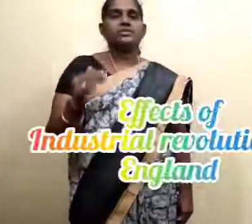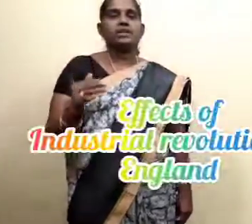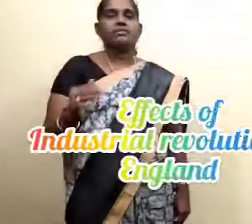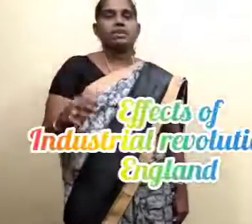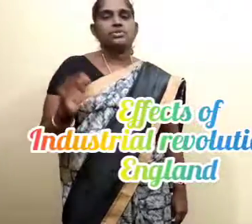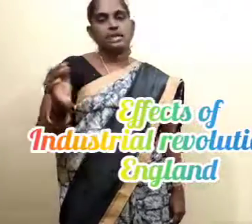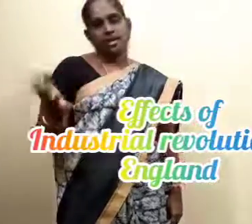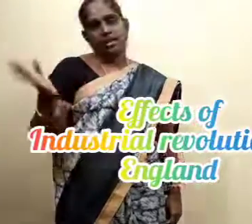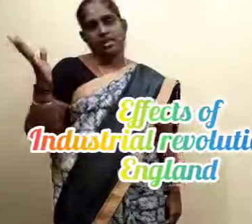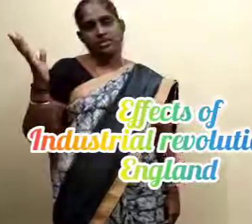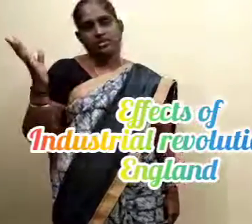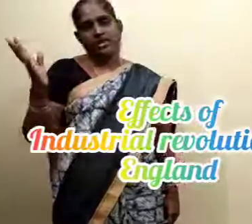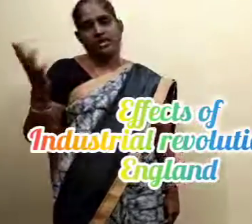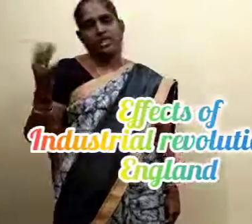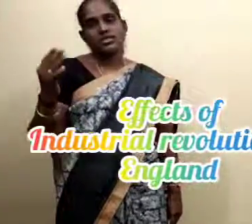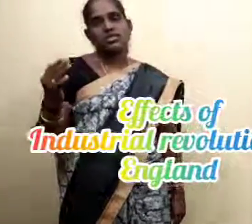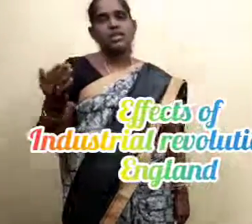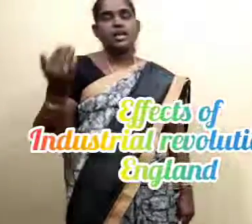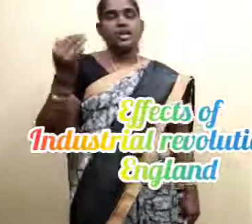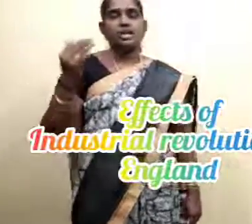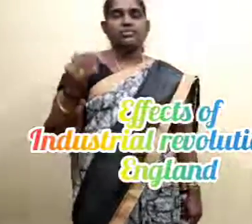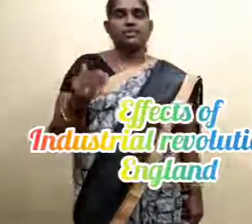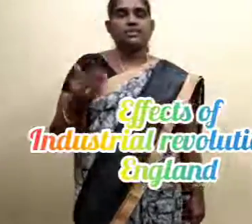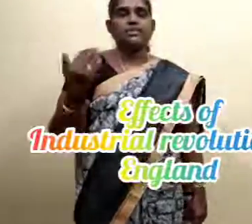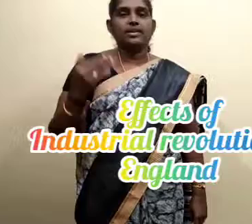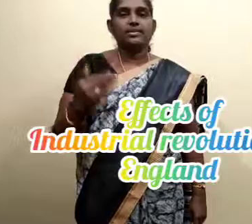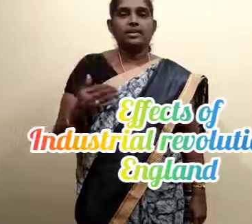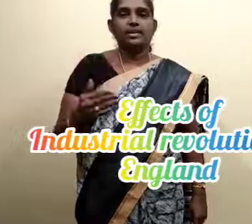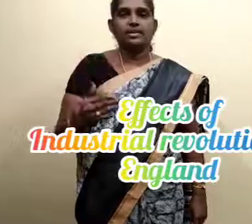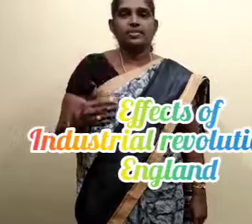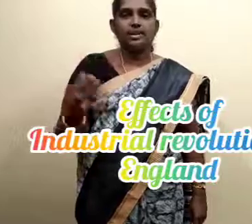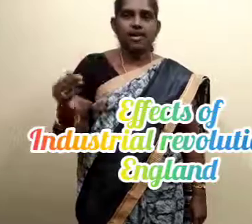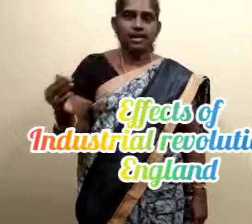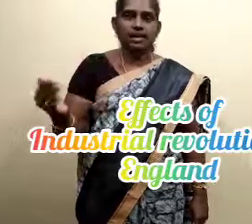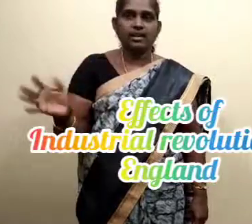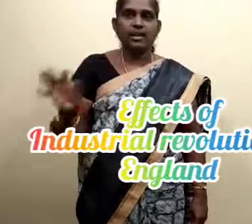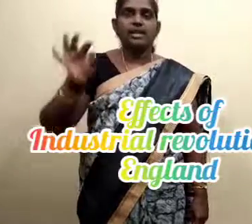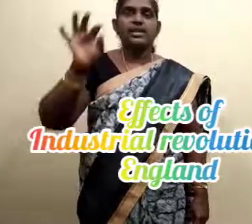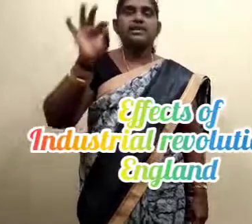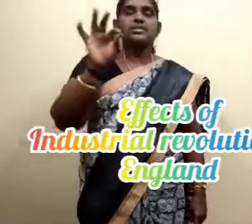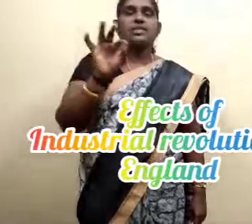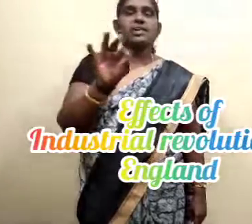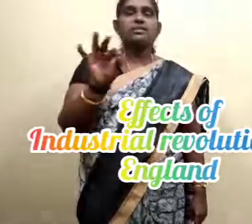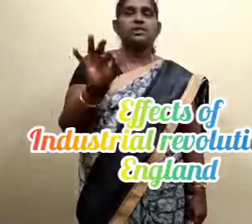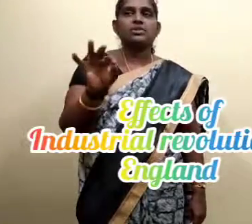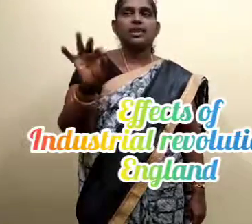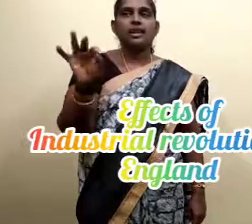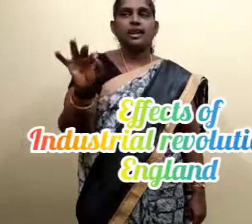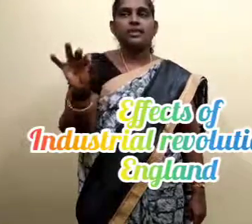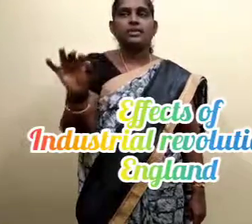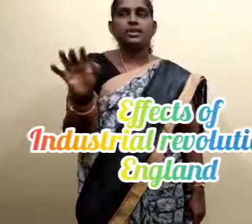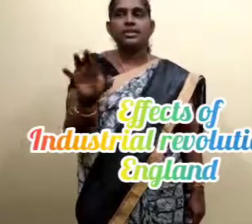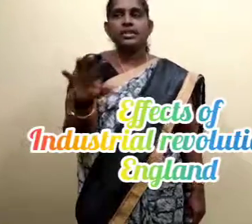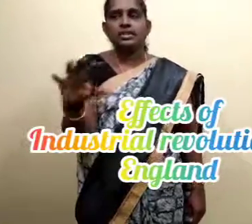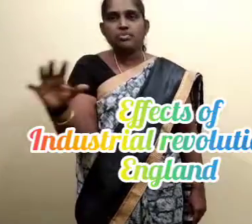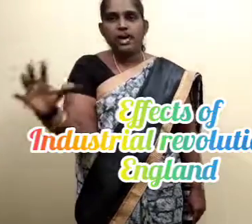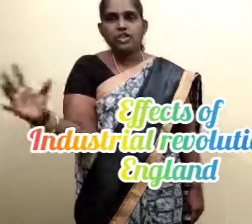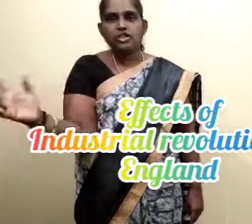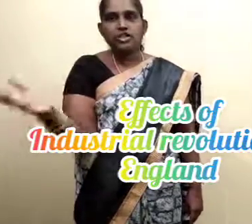Industrial Revolution in England. Okay, next, effects of Industrial Revolution in England. Industrial Revolution led to the expansion